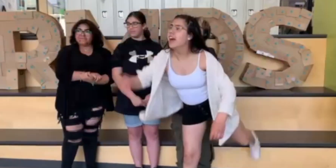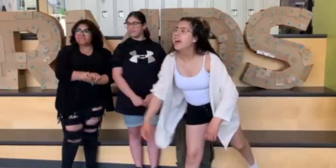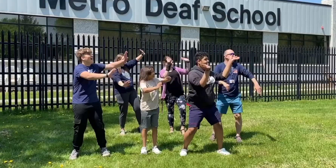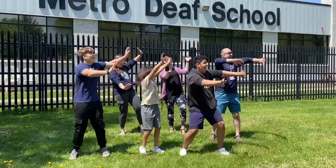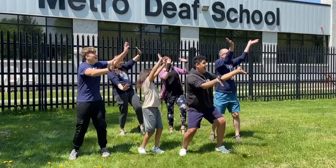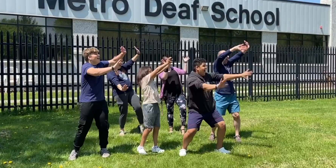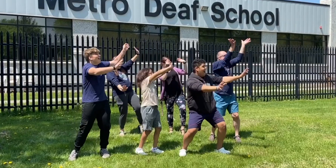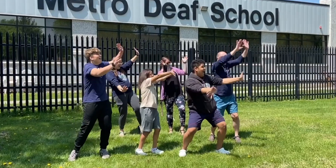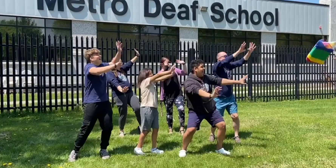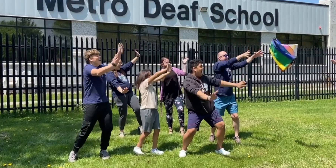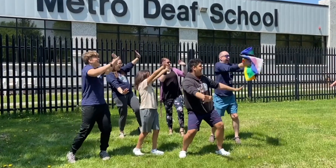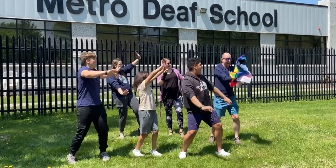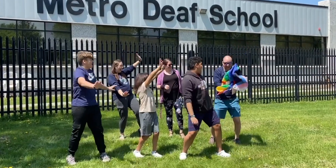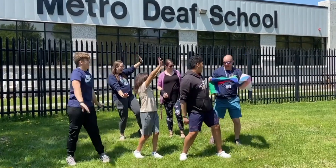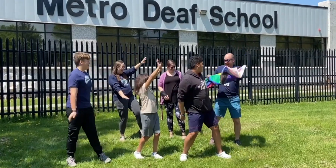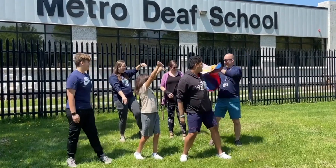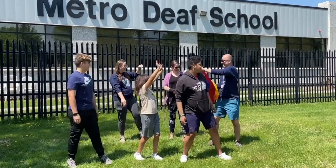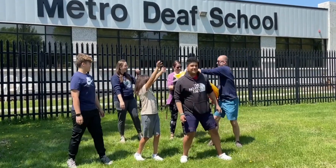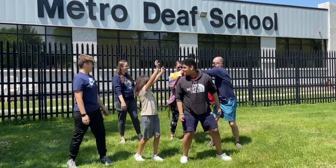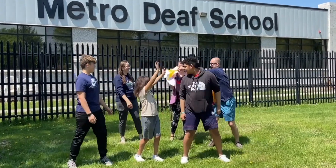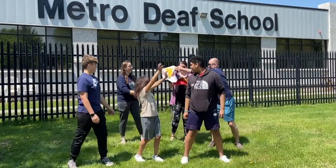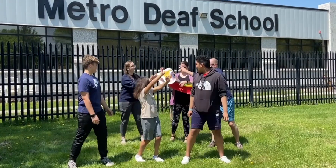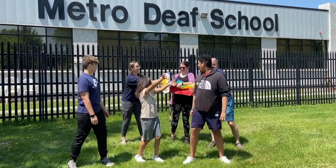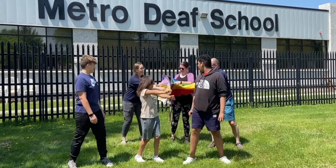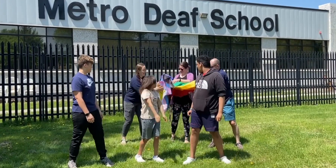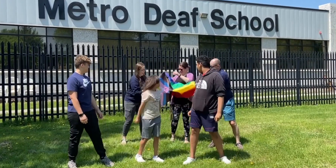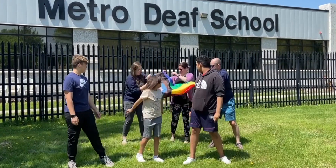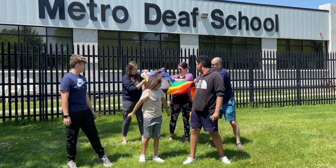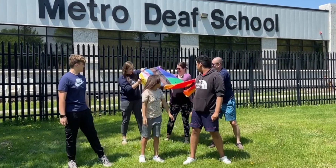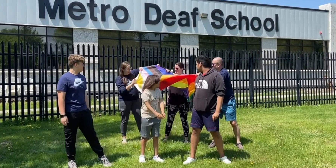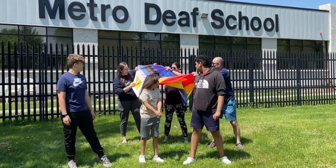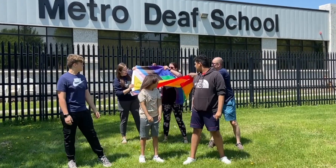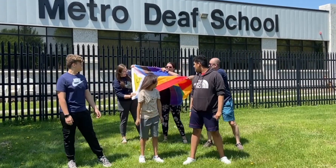Woo! We got it! Alright!